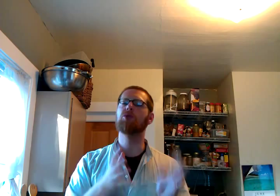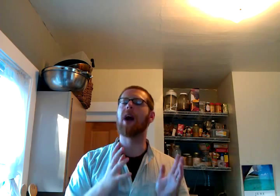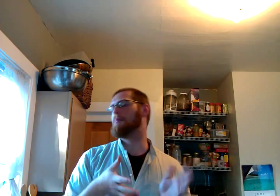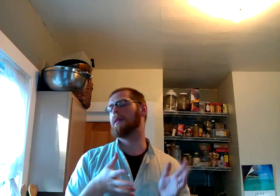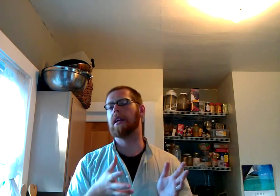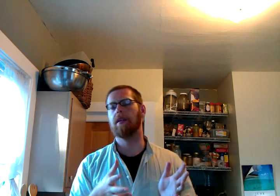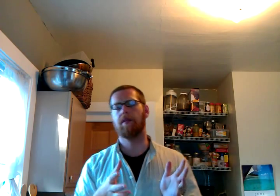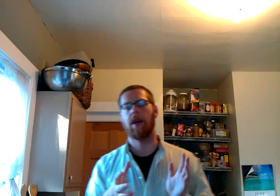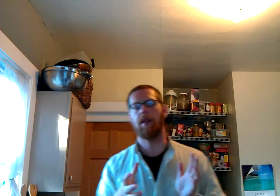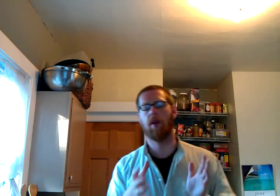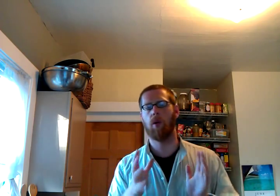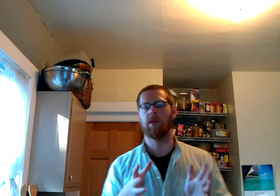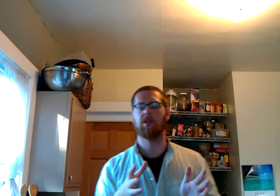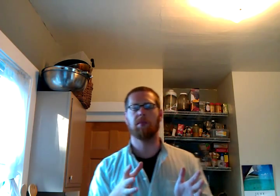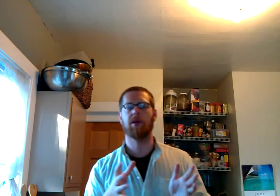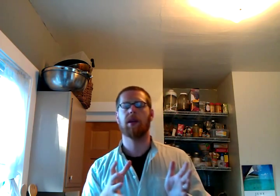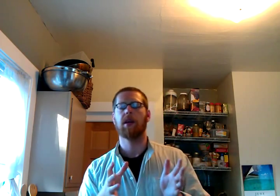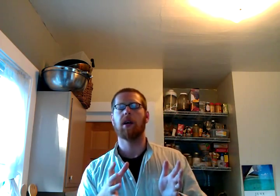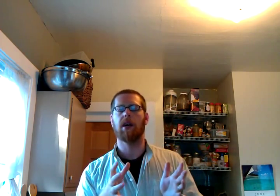not believe that the Holy Spirit